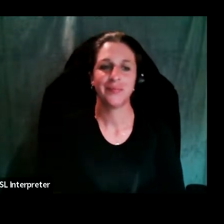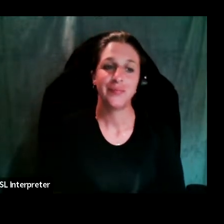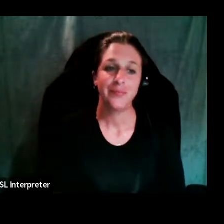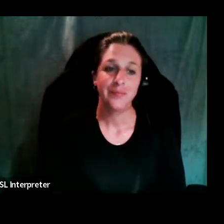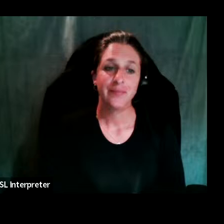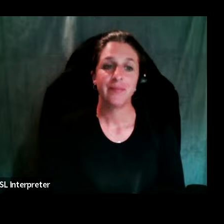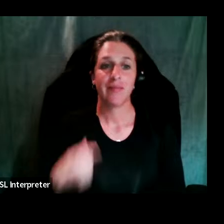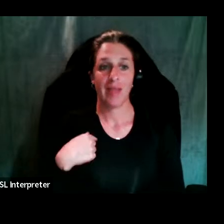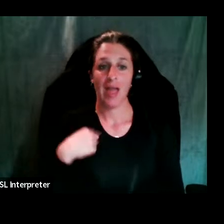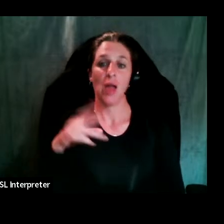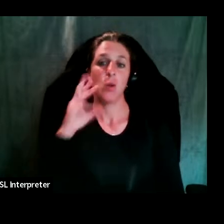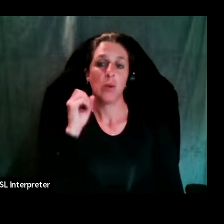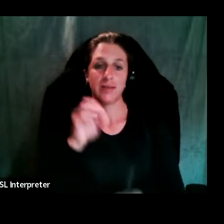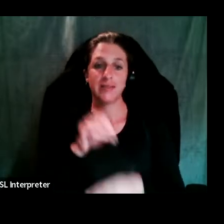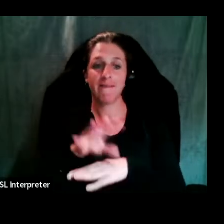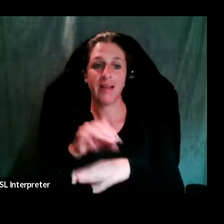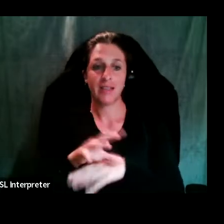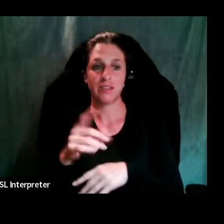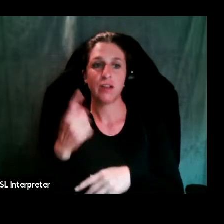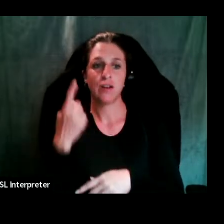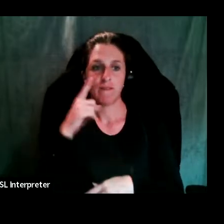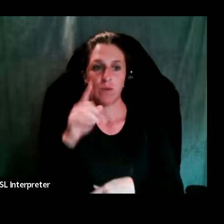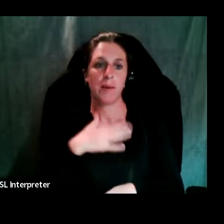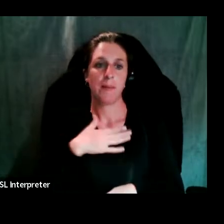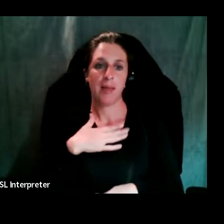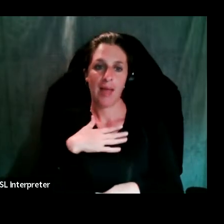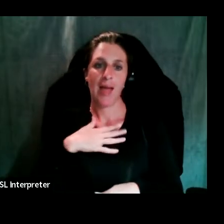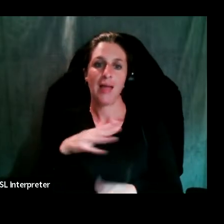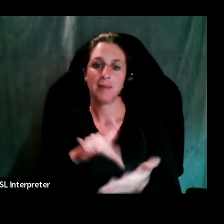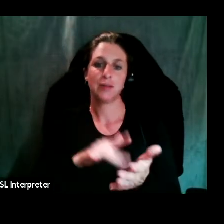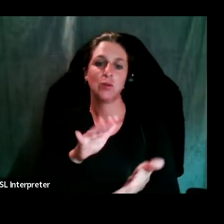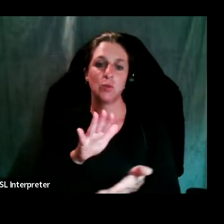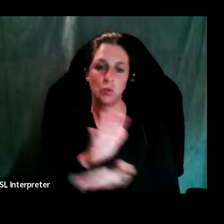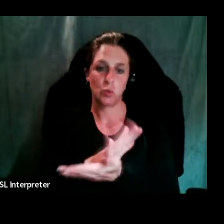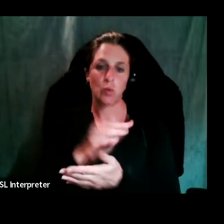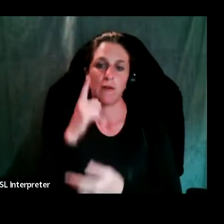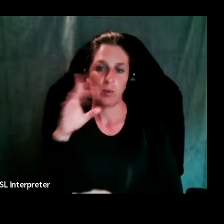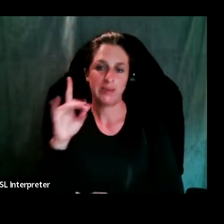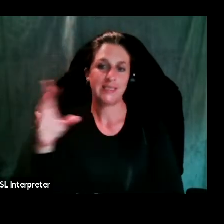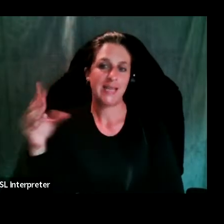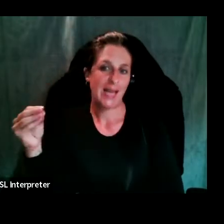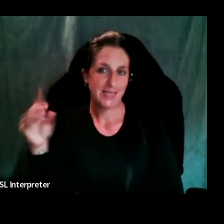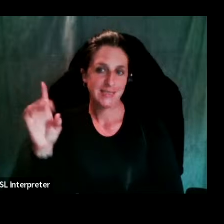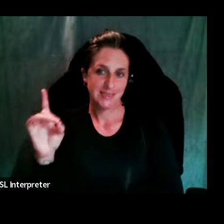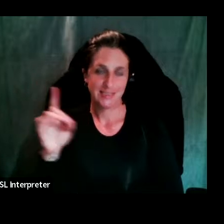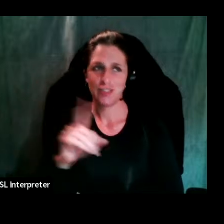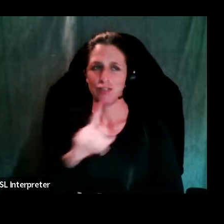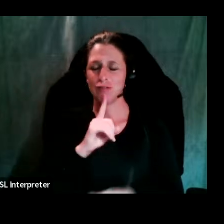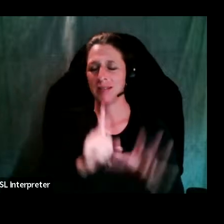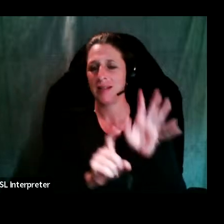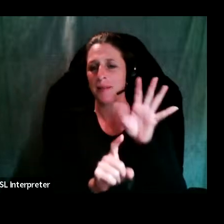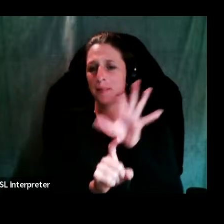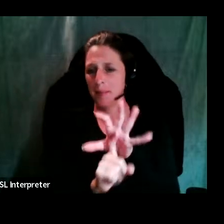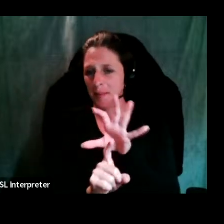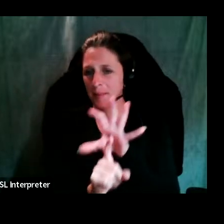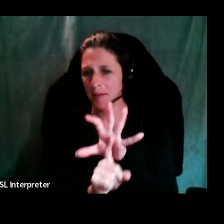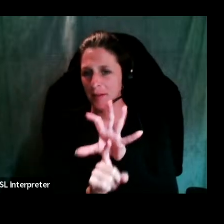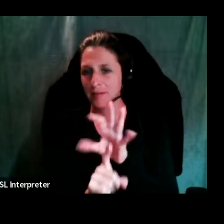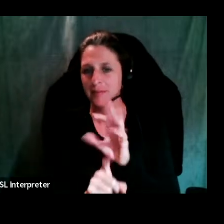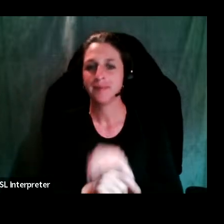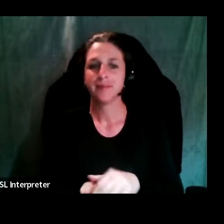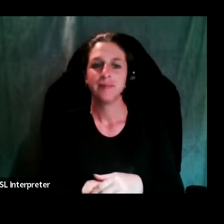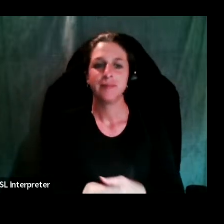I was an advisor for my middle school for D&D, so. It's very popular. I saw you get excited about that. That's